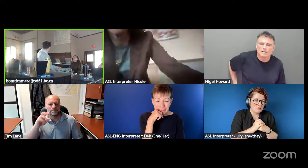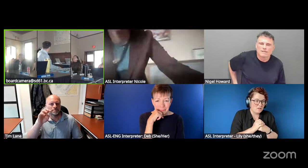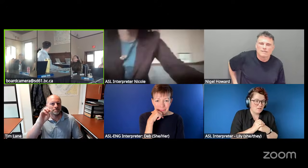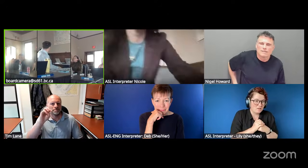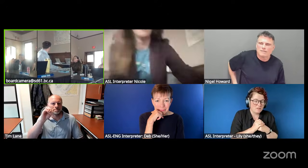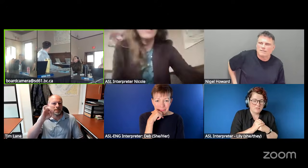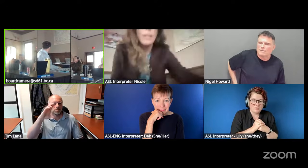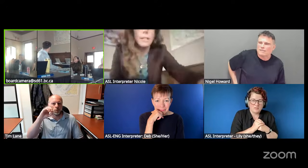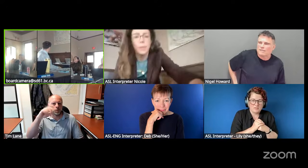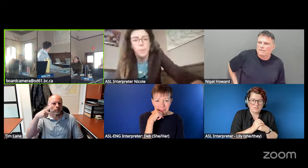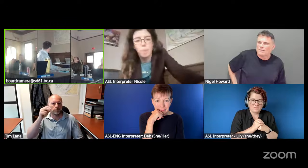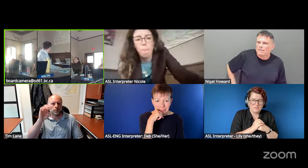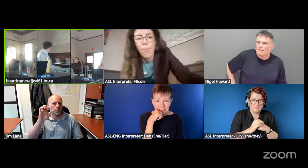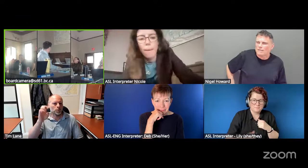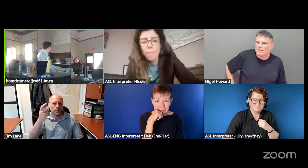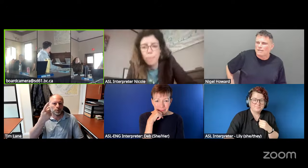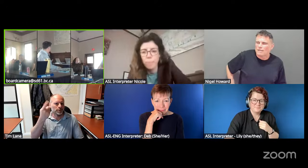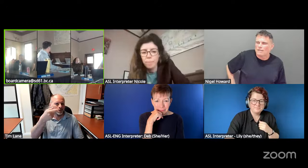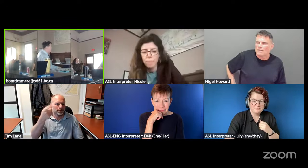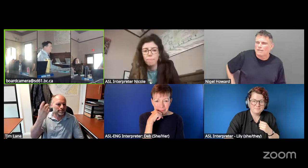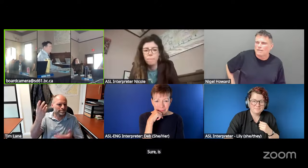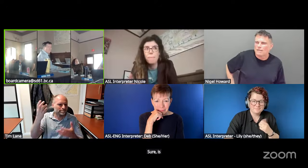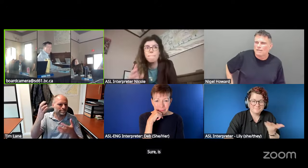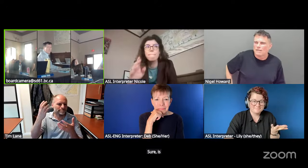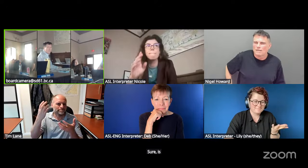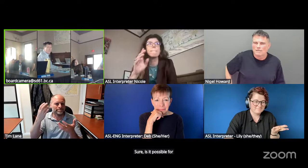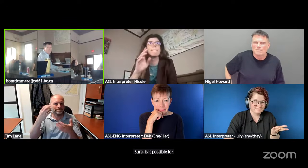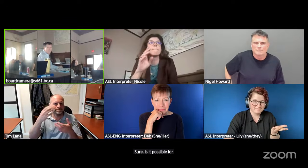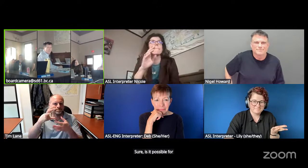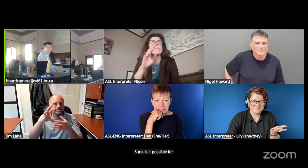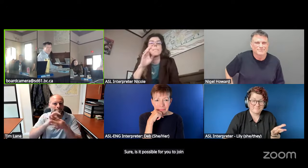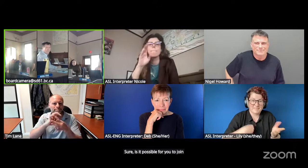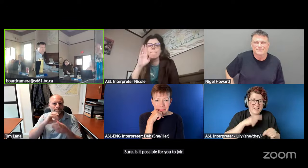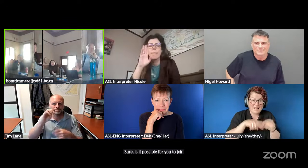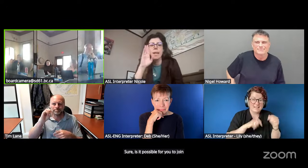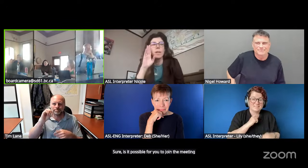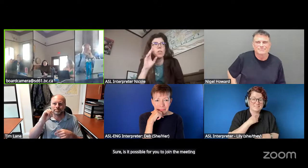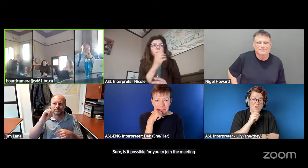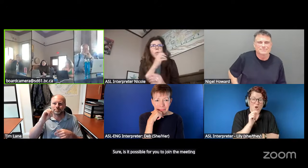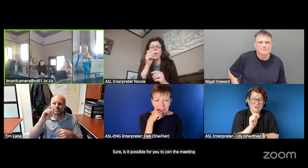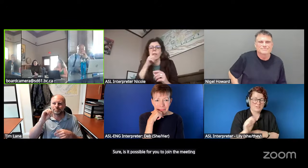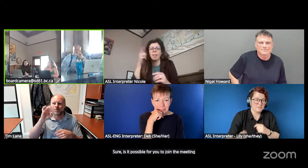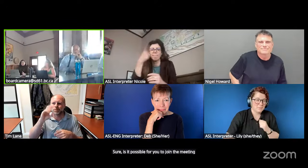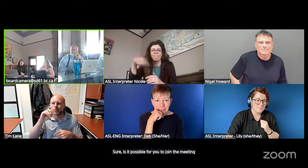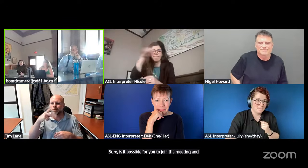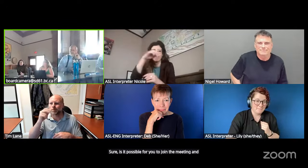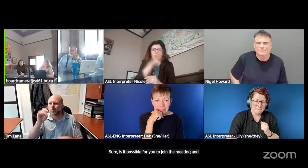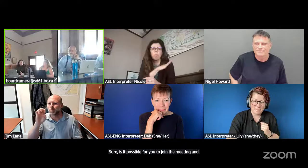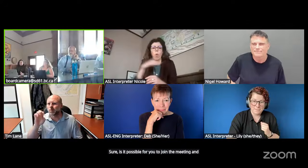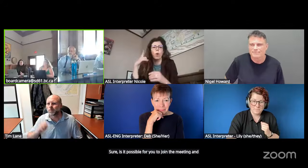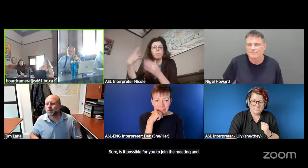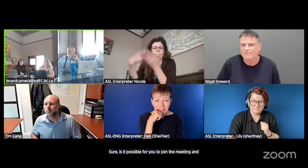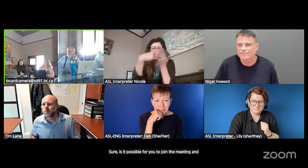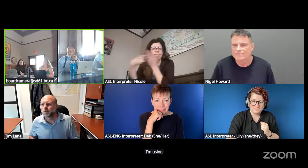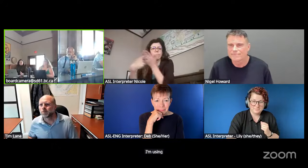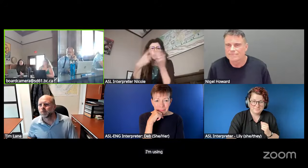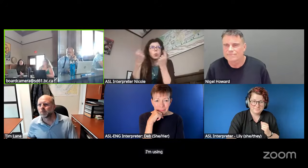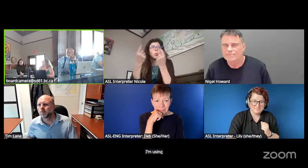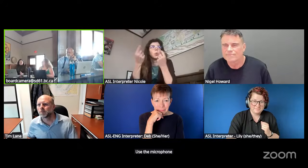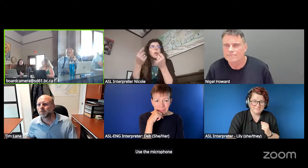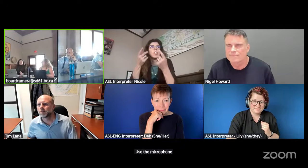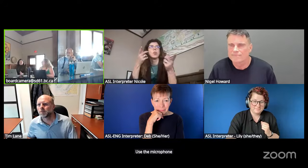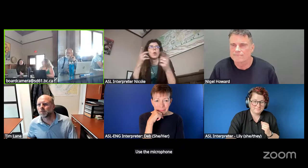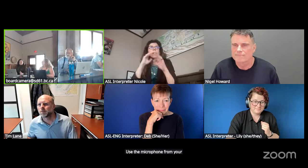Okay. Chair, is it possible for you to join the meeting and use the microphone from